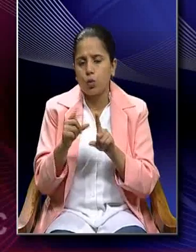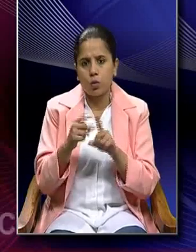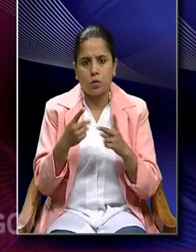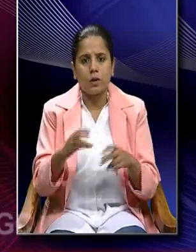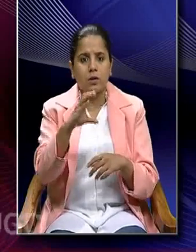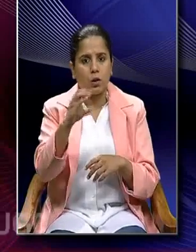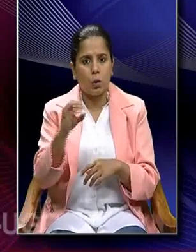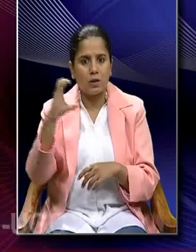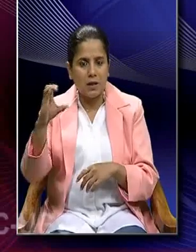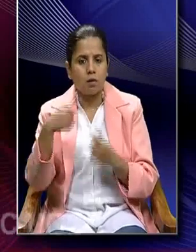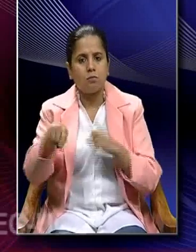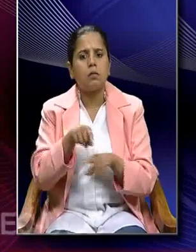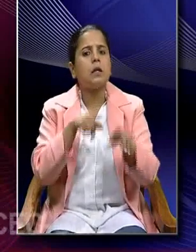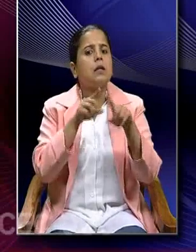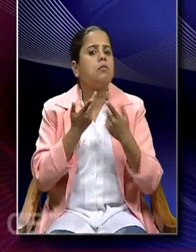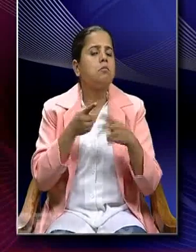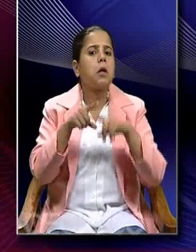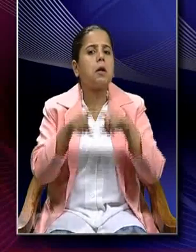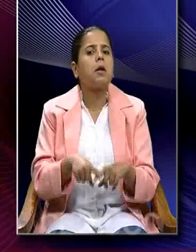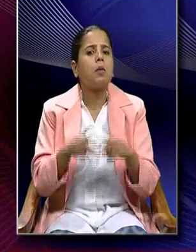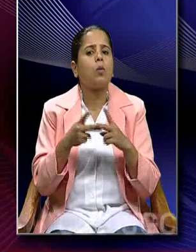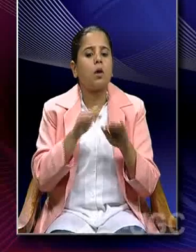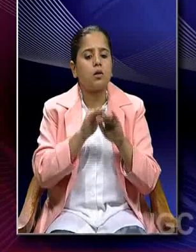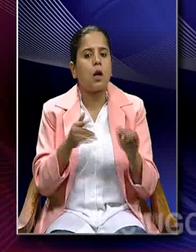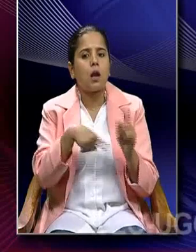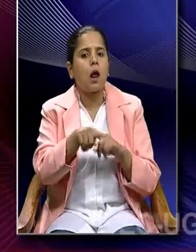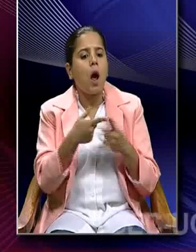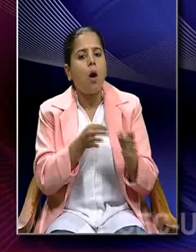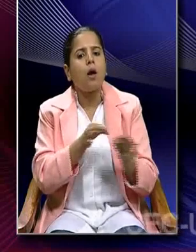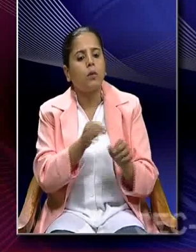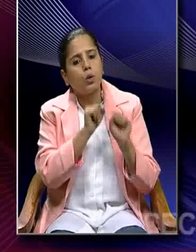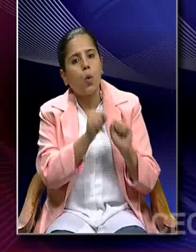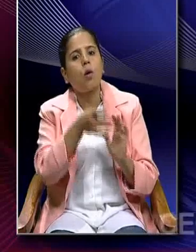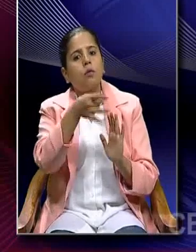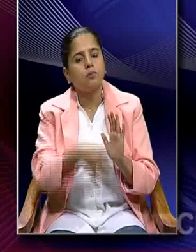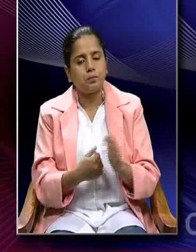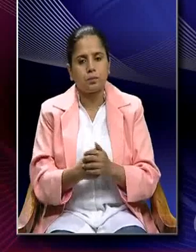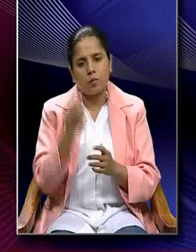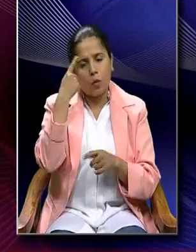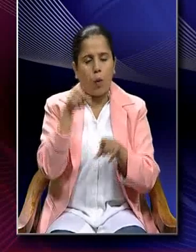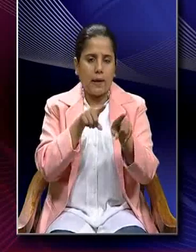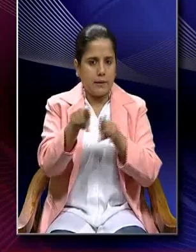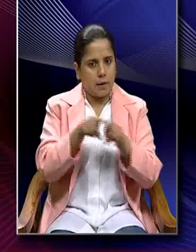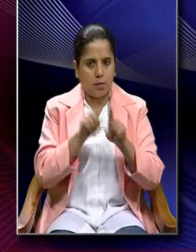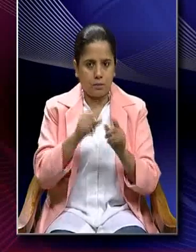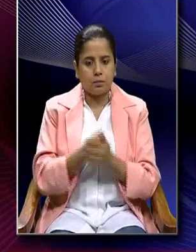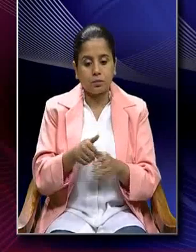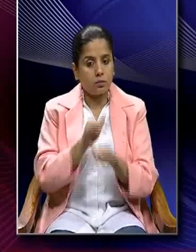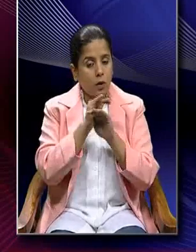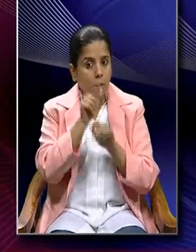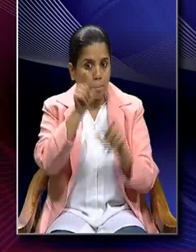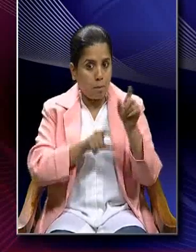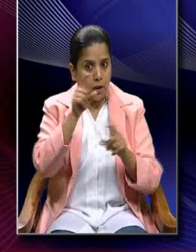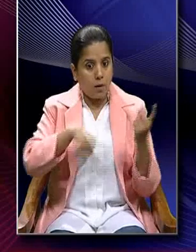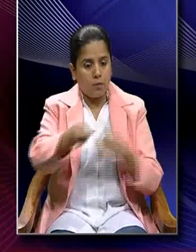also differs depending upon how the child is defined. Now, for example, people who